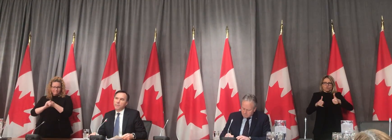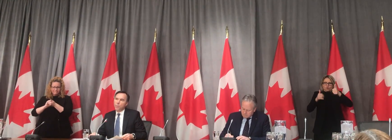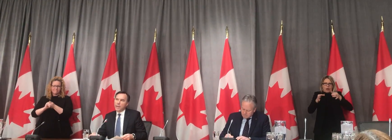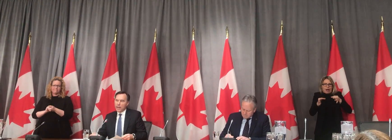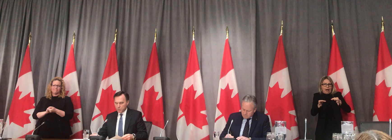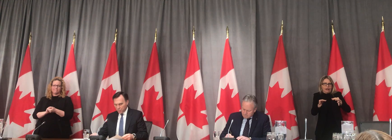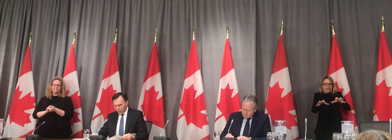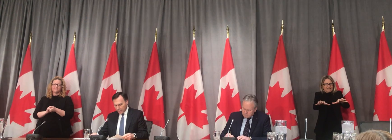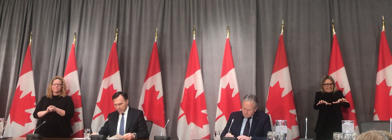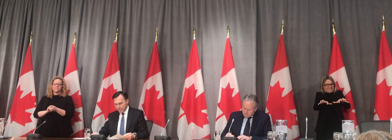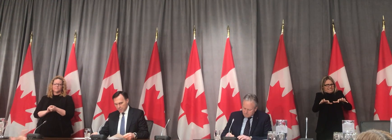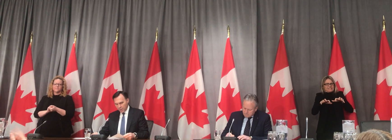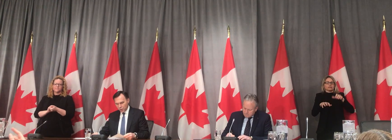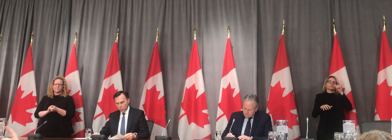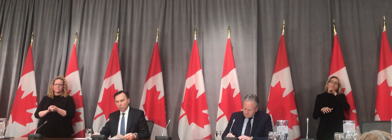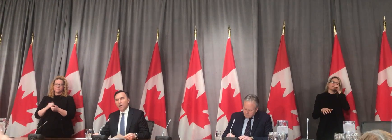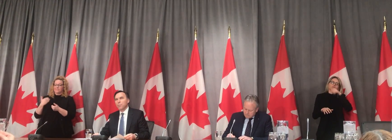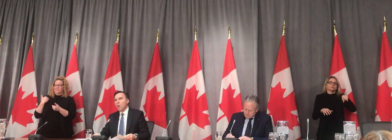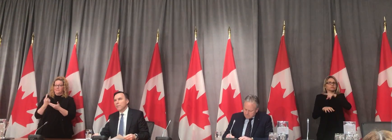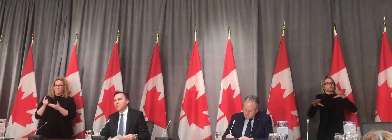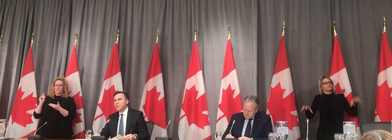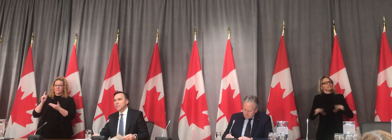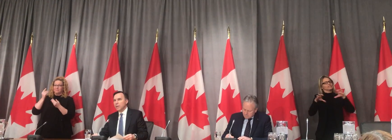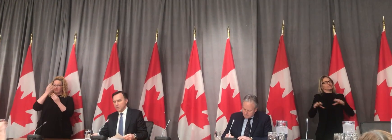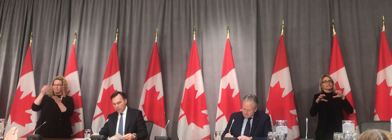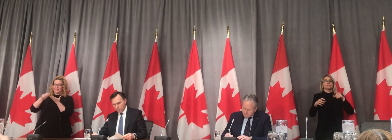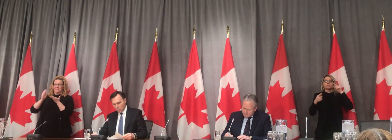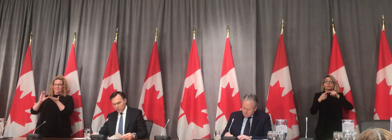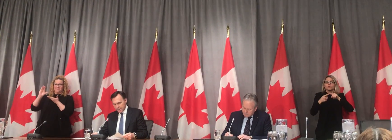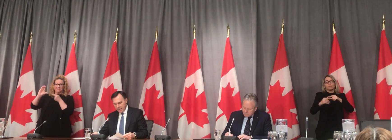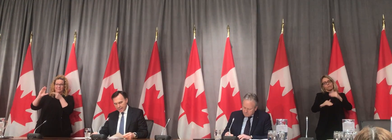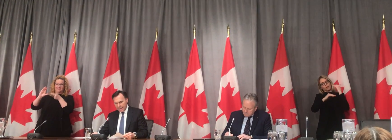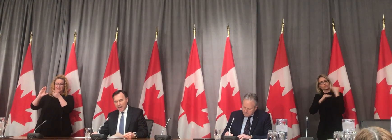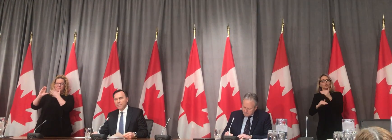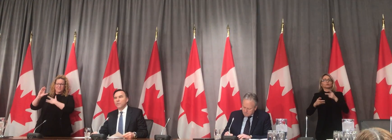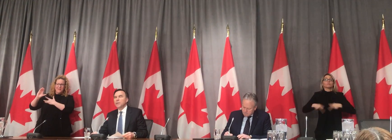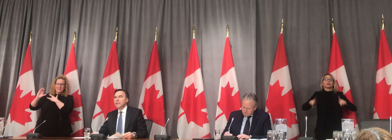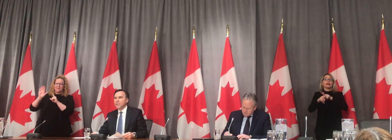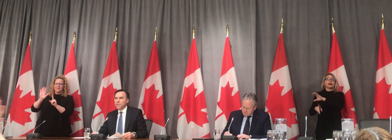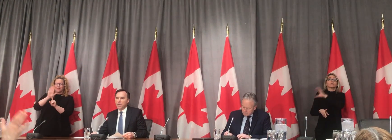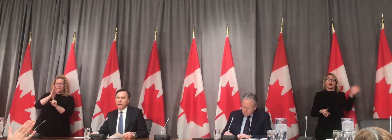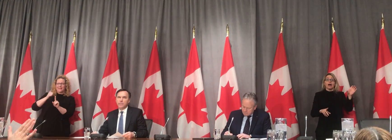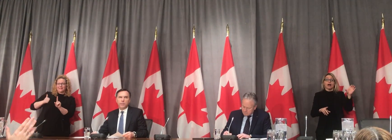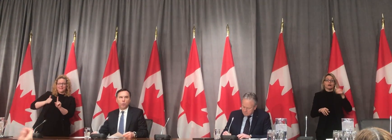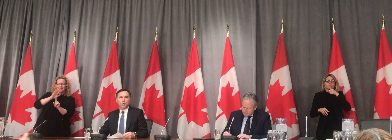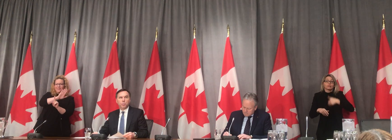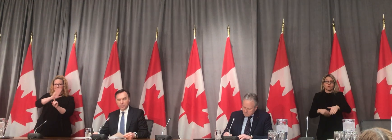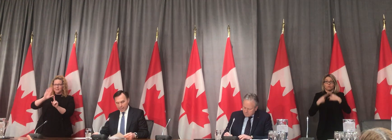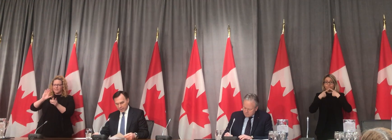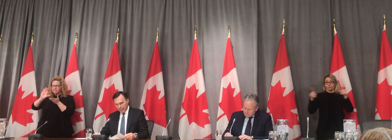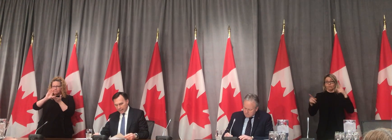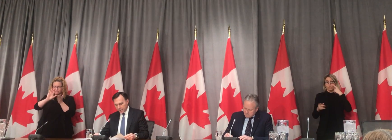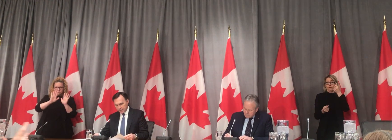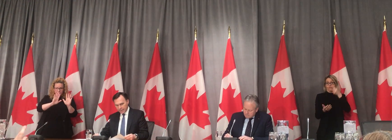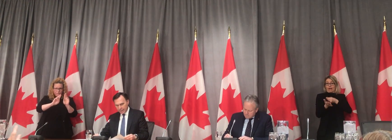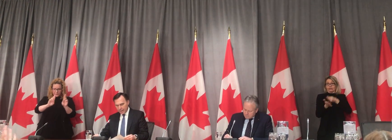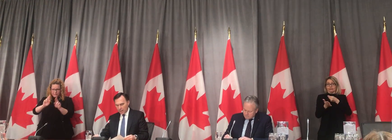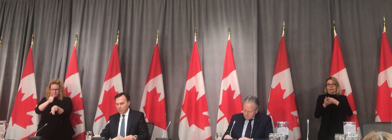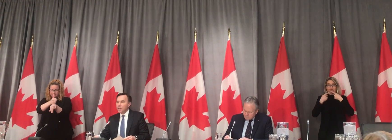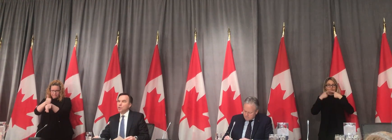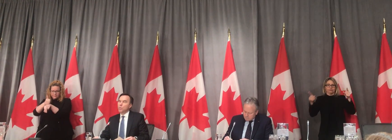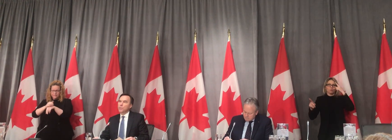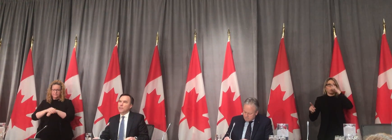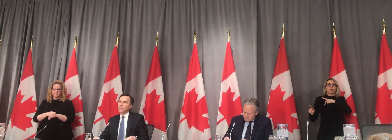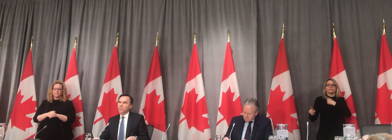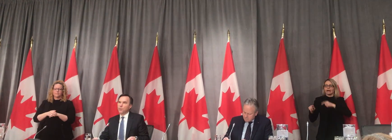Last week, we announced funding to make sure our provinces and our territories have everything necessary in order to protect Canadians